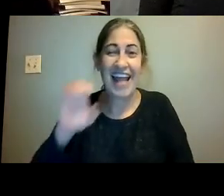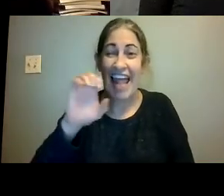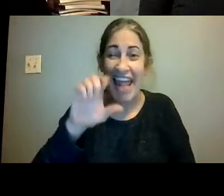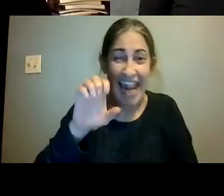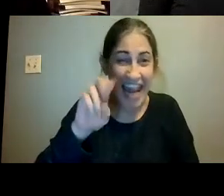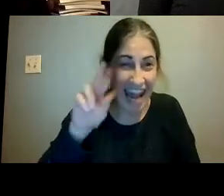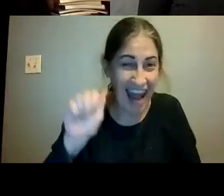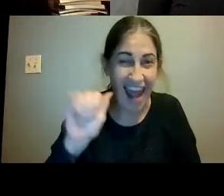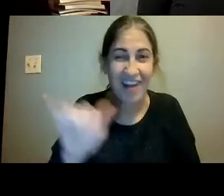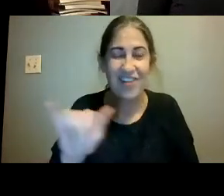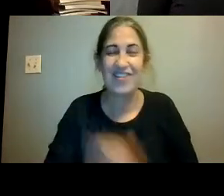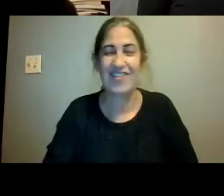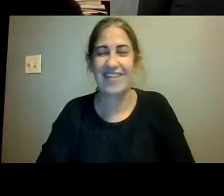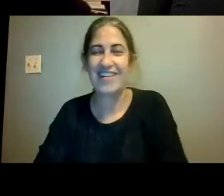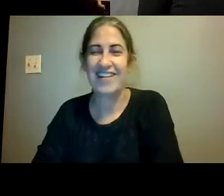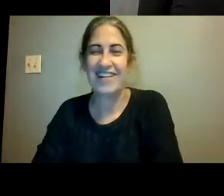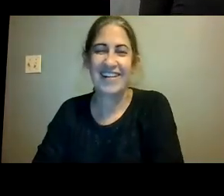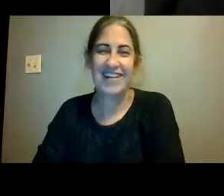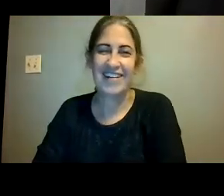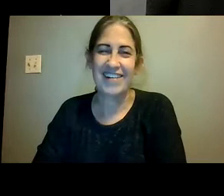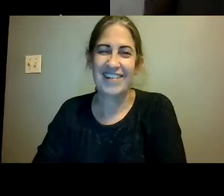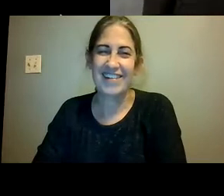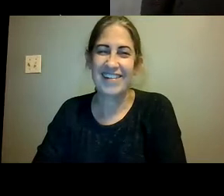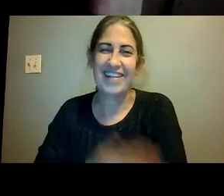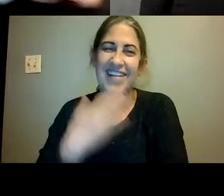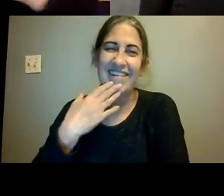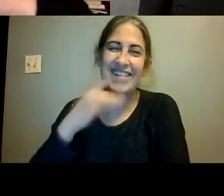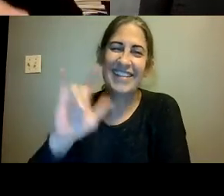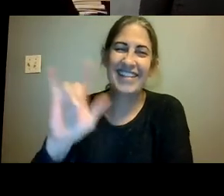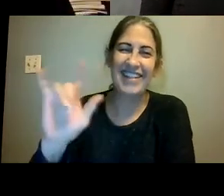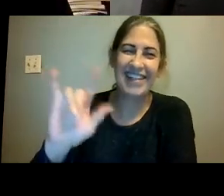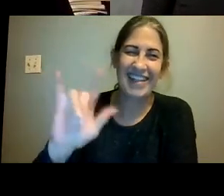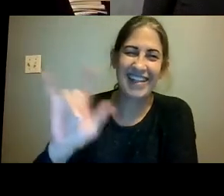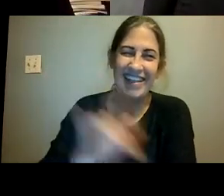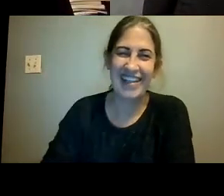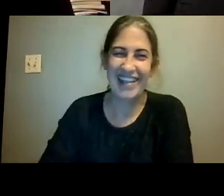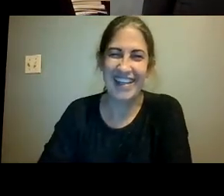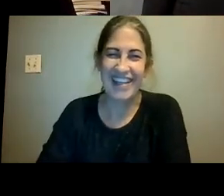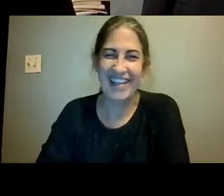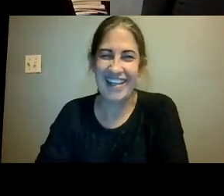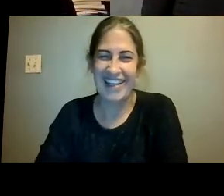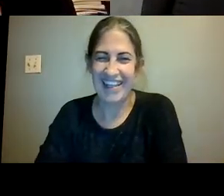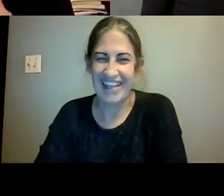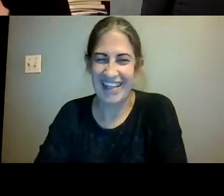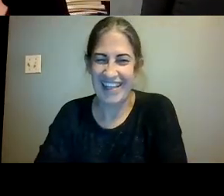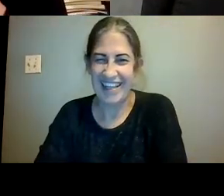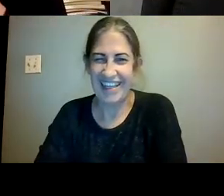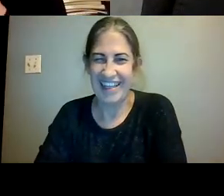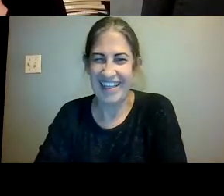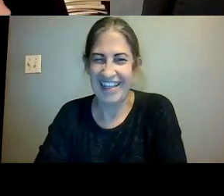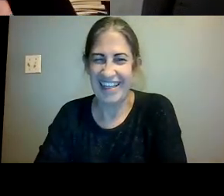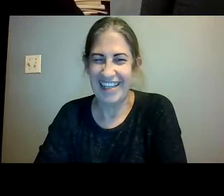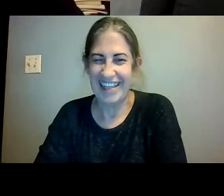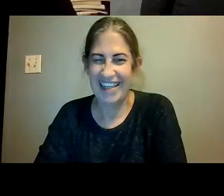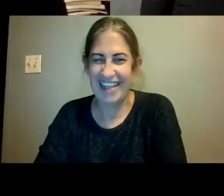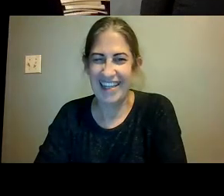to thank you for the interpreters, Tosh and Elena as well. Both of you, thank you. Yes, much love. Thank